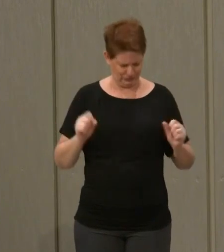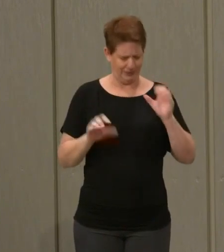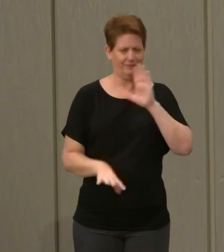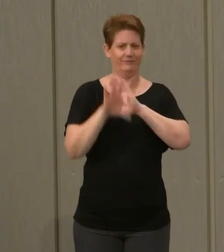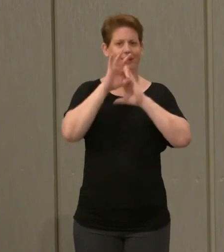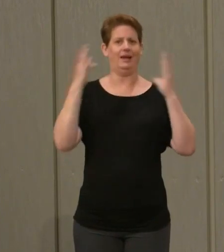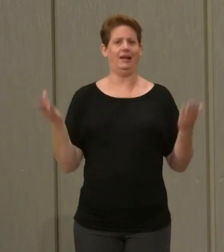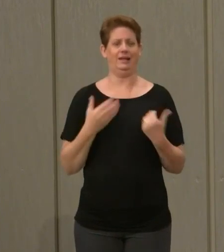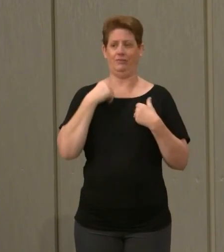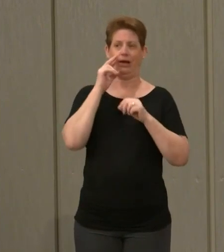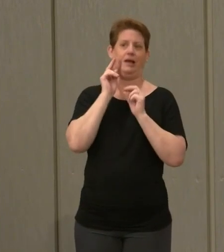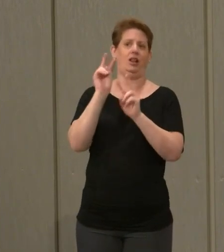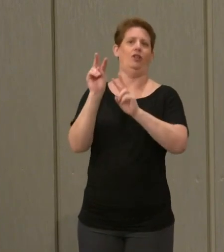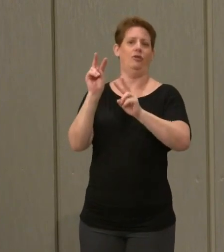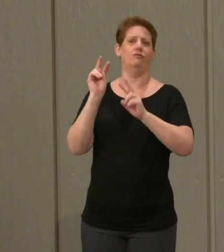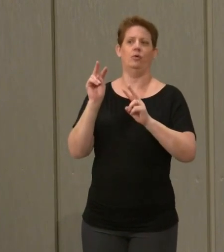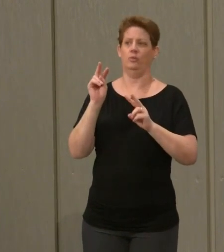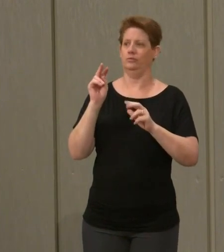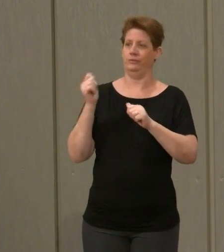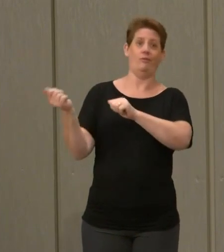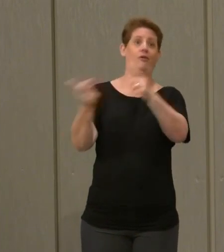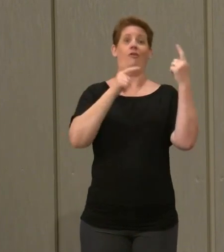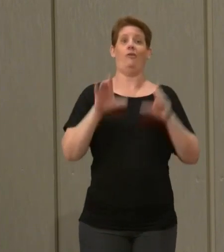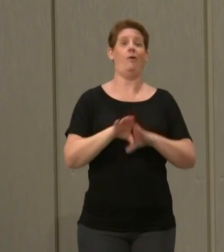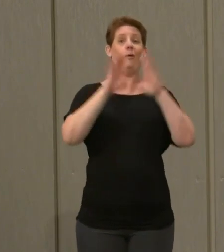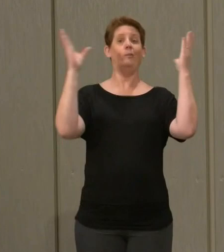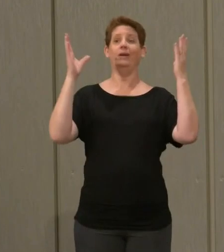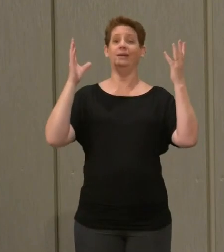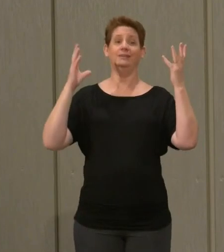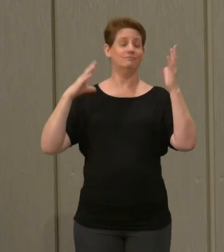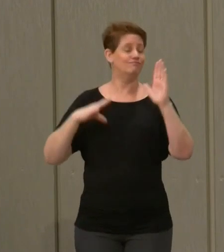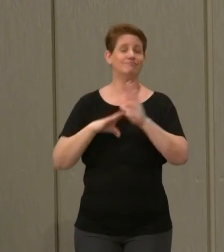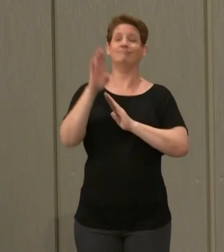I look forward to them all be open and thriving